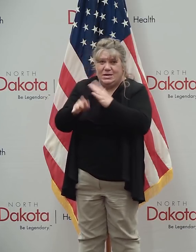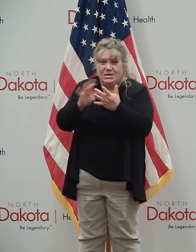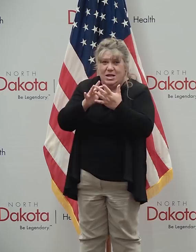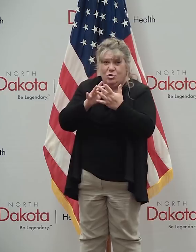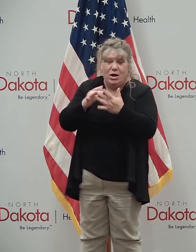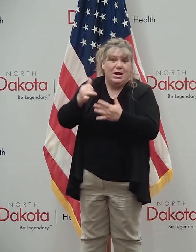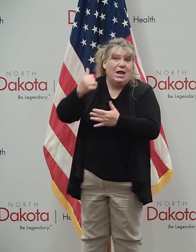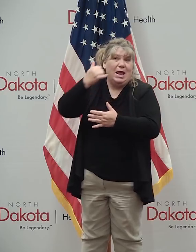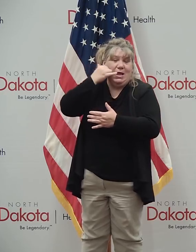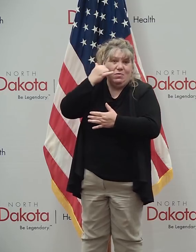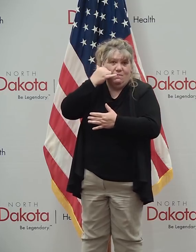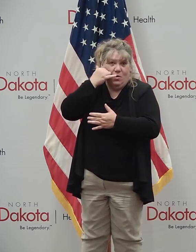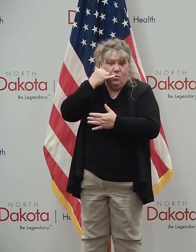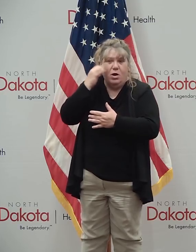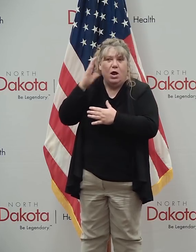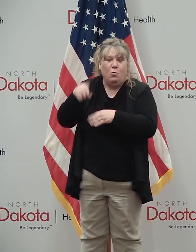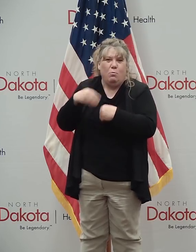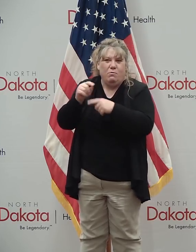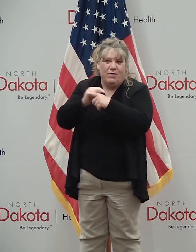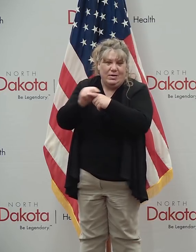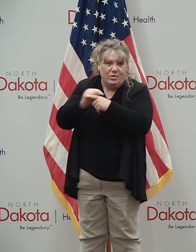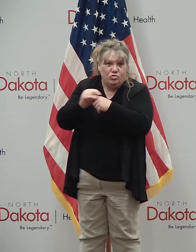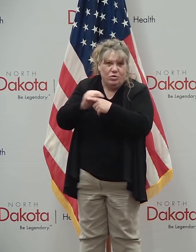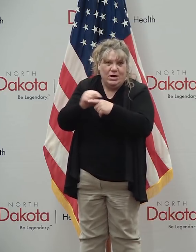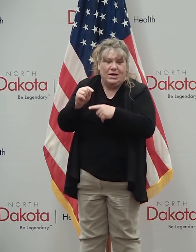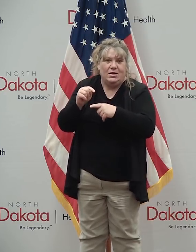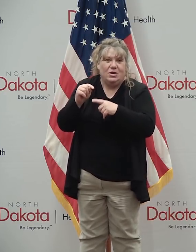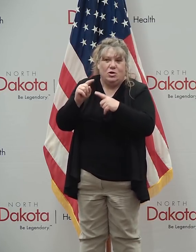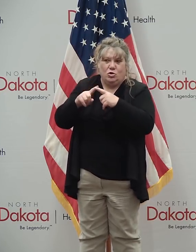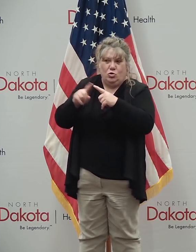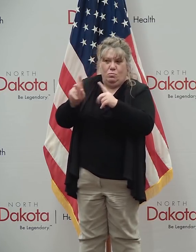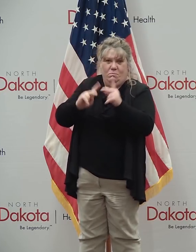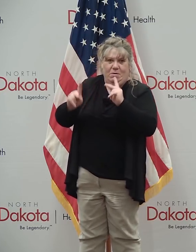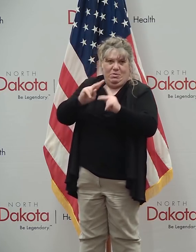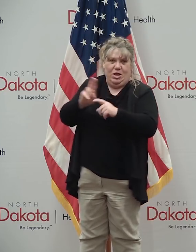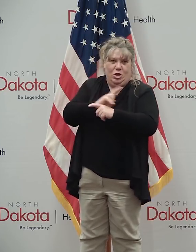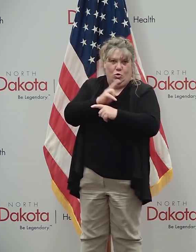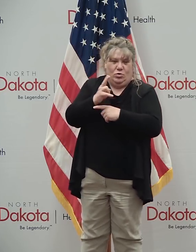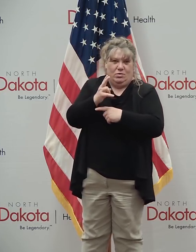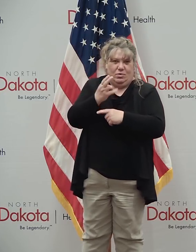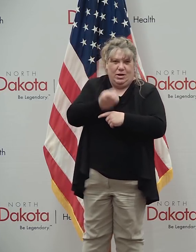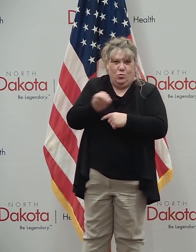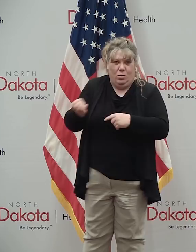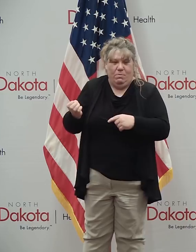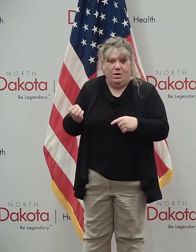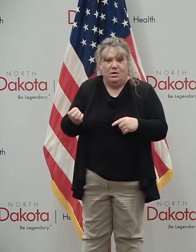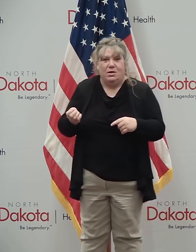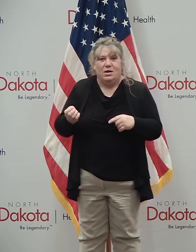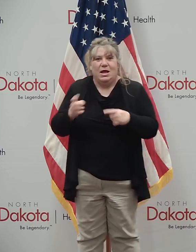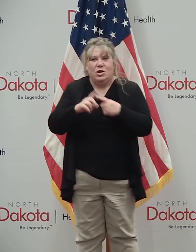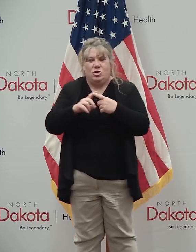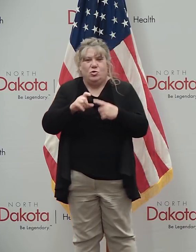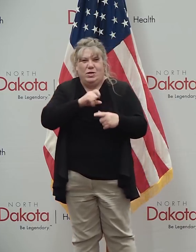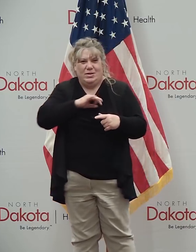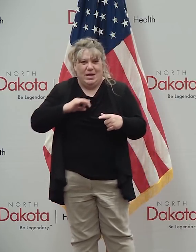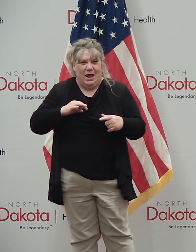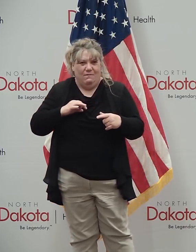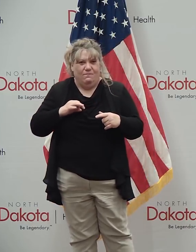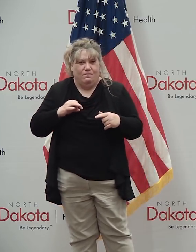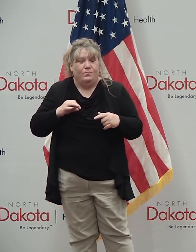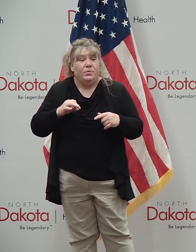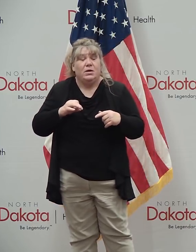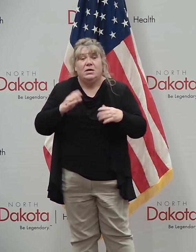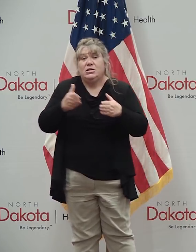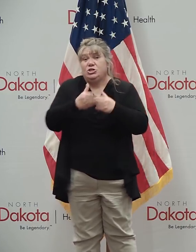telephone services, and will provide the training to the participating facilities. General information about the